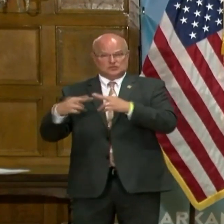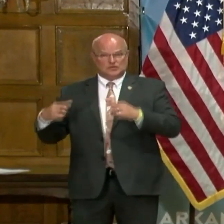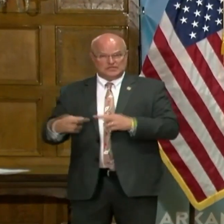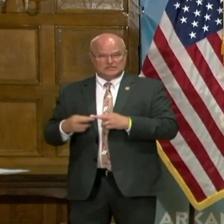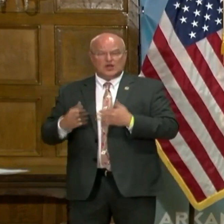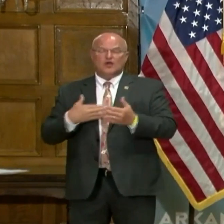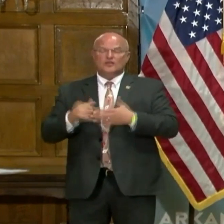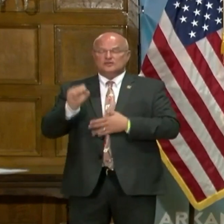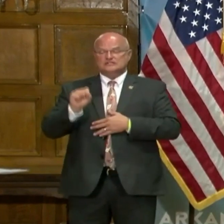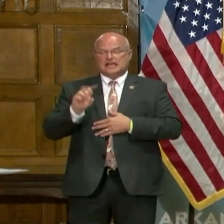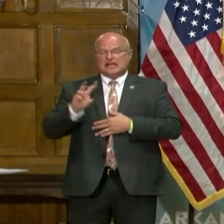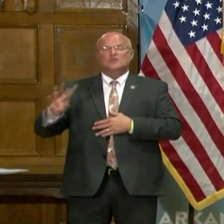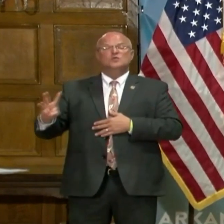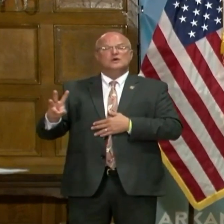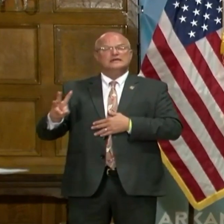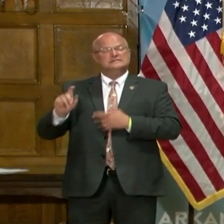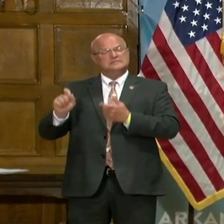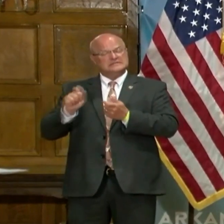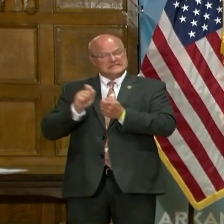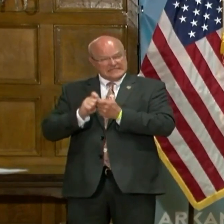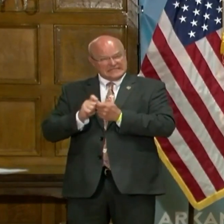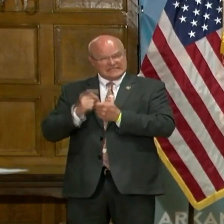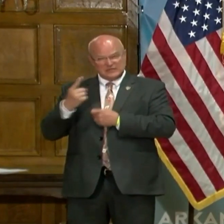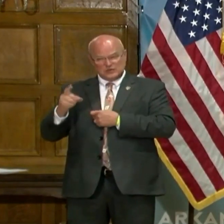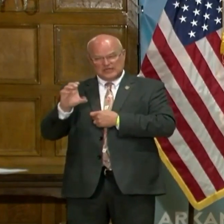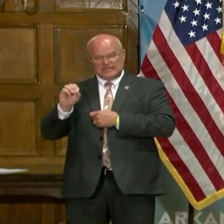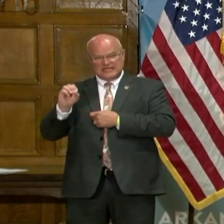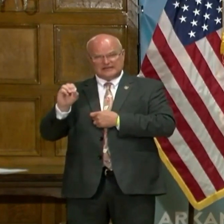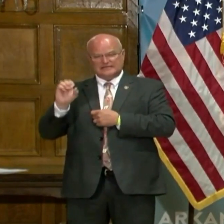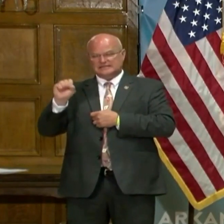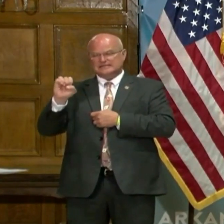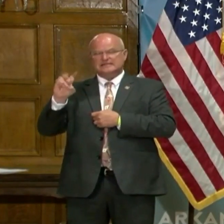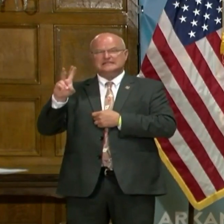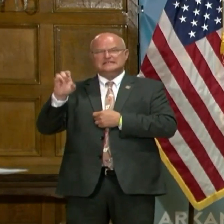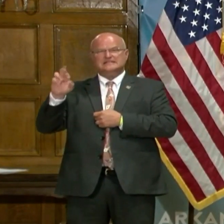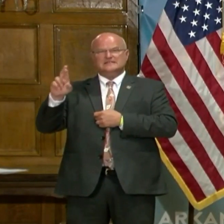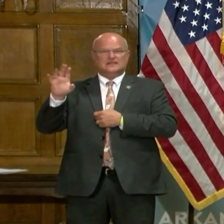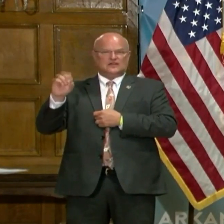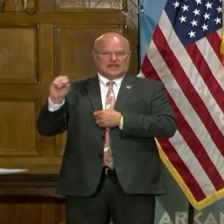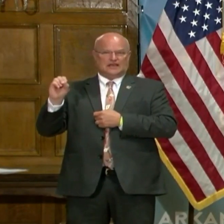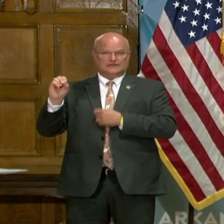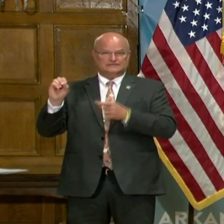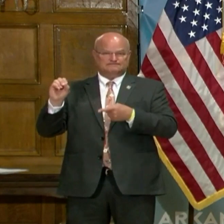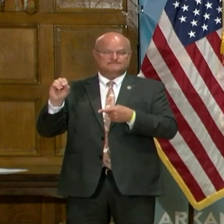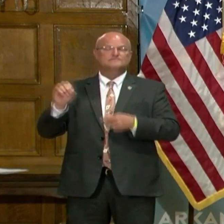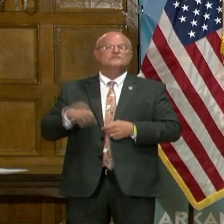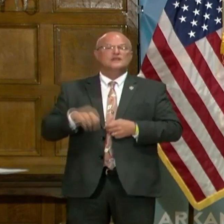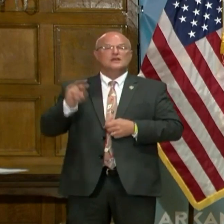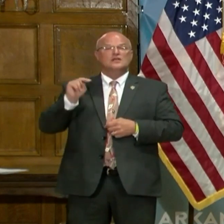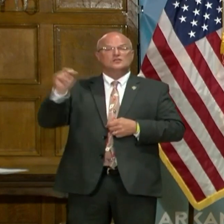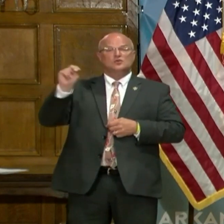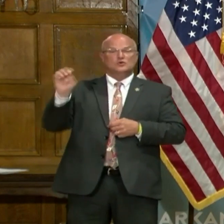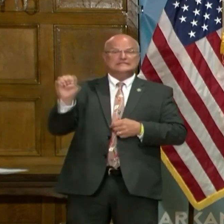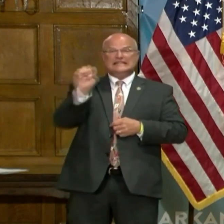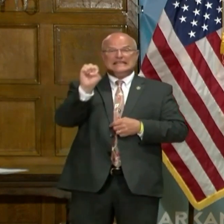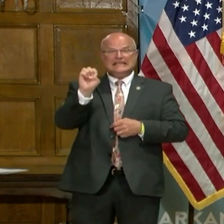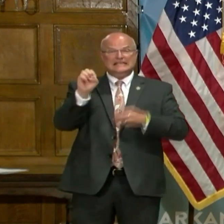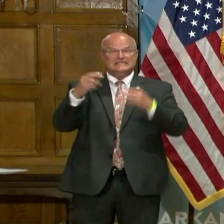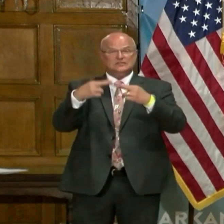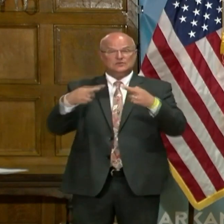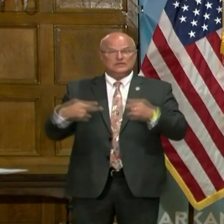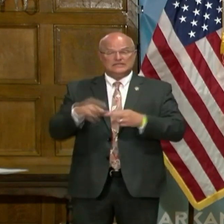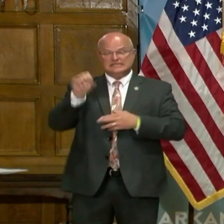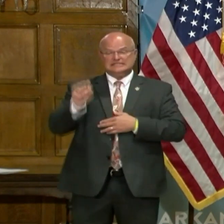although the Southwest region is particularly one county, Sevier County. In the Northeast region